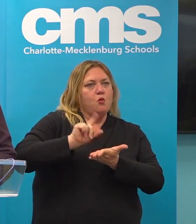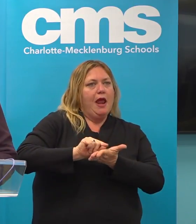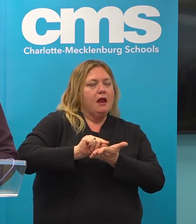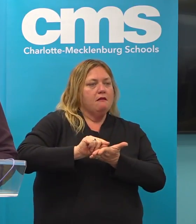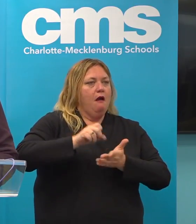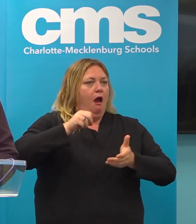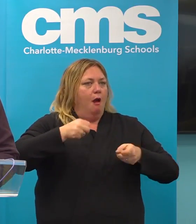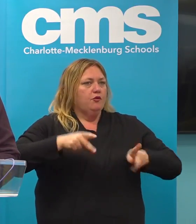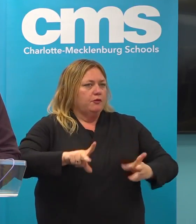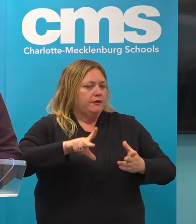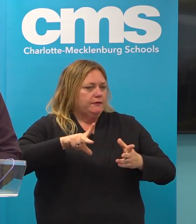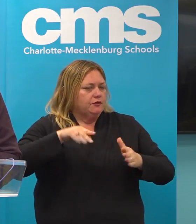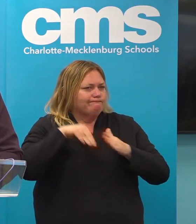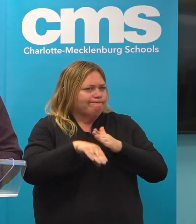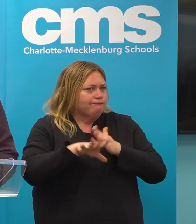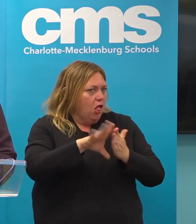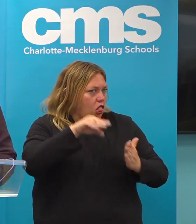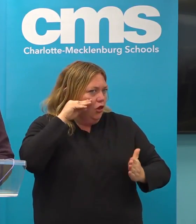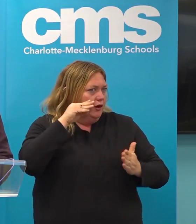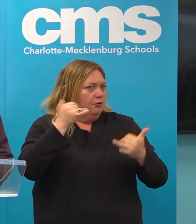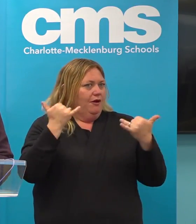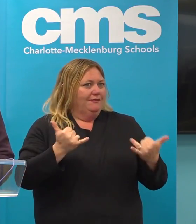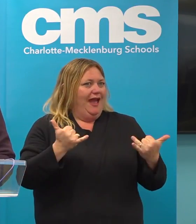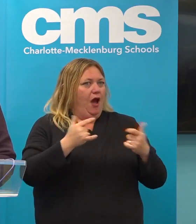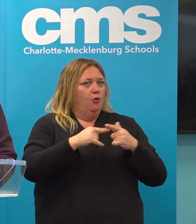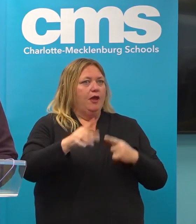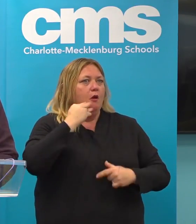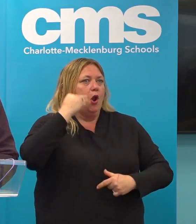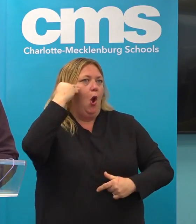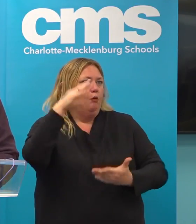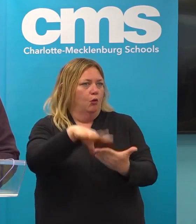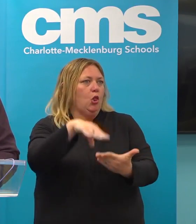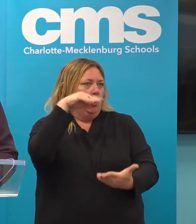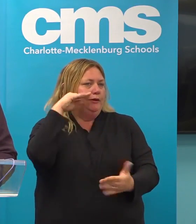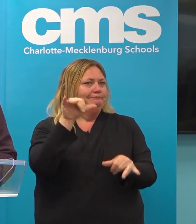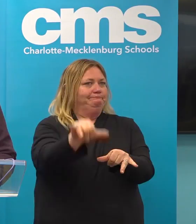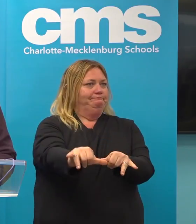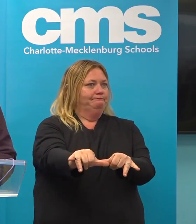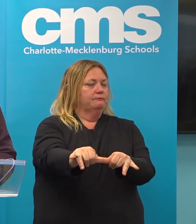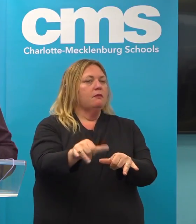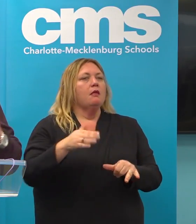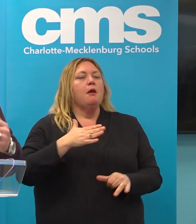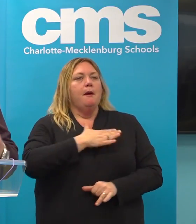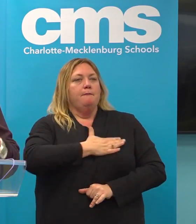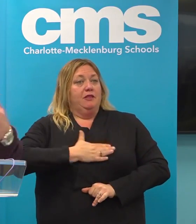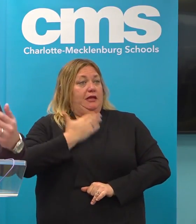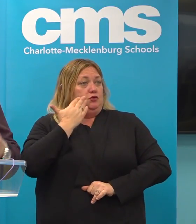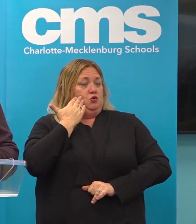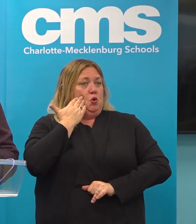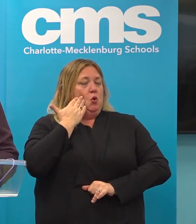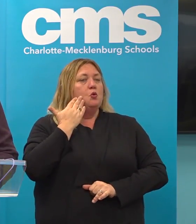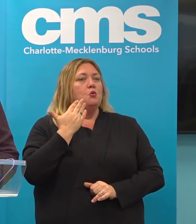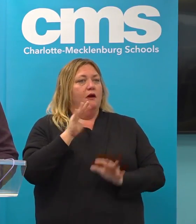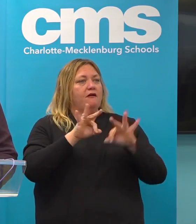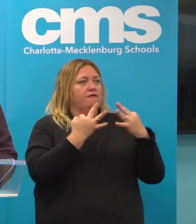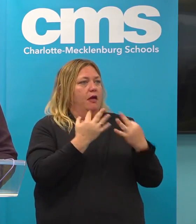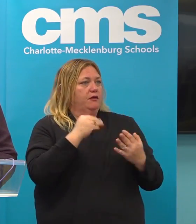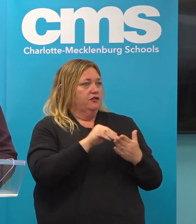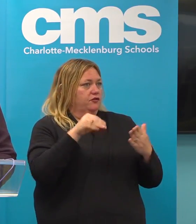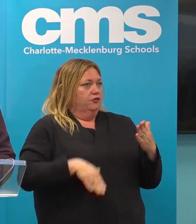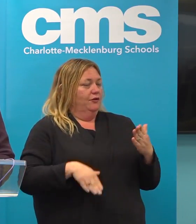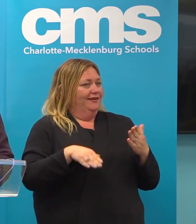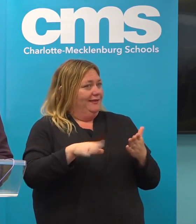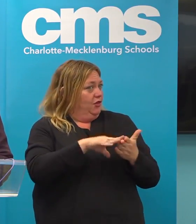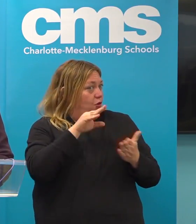continue learning while we are in a remote learning scenario in our homes. Please note, families and students, these